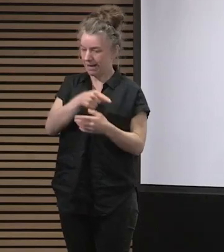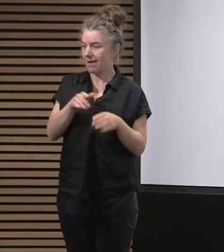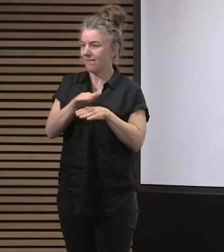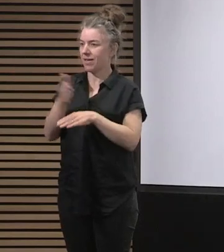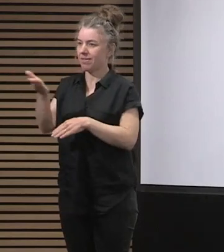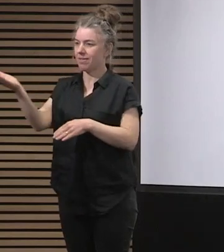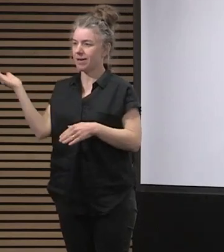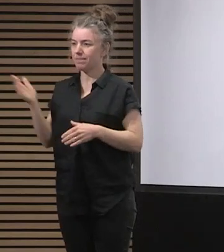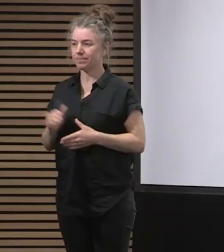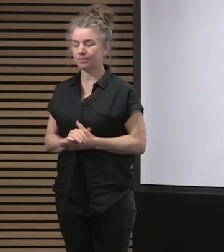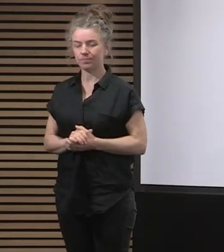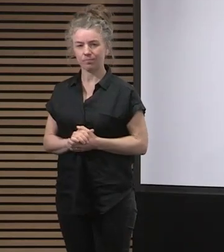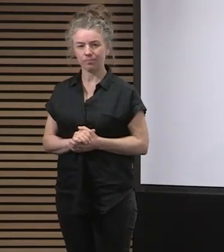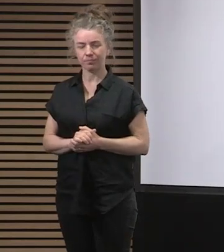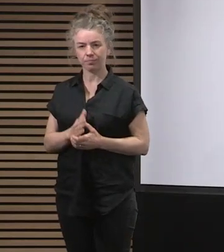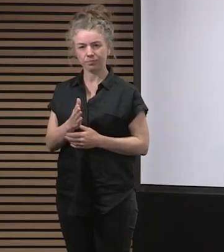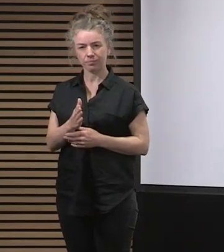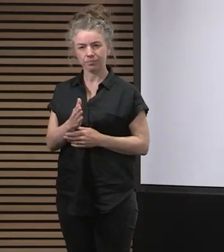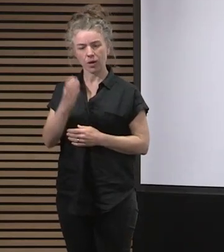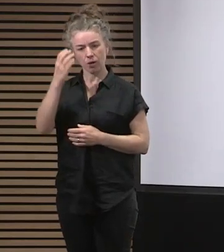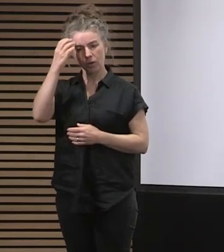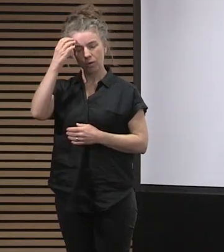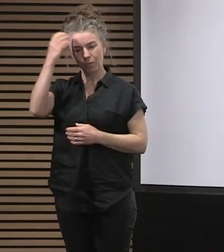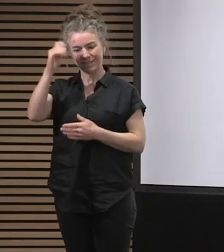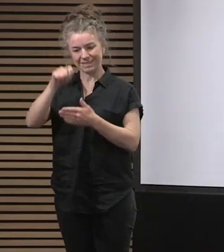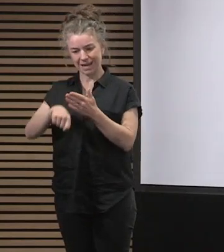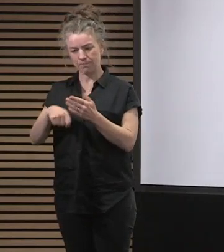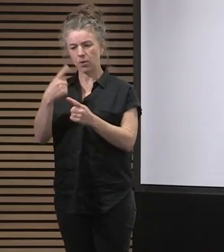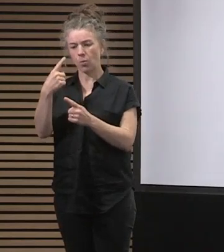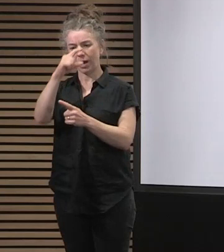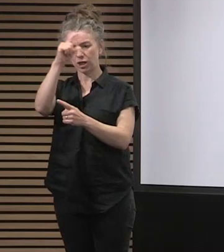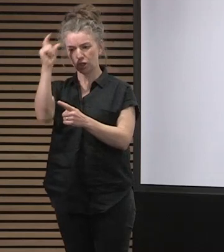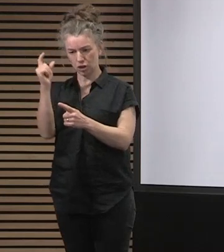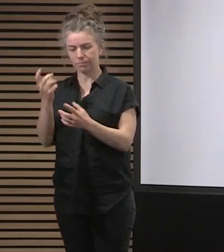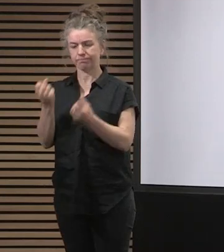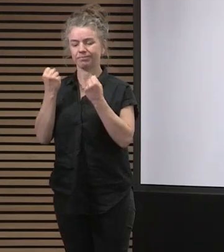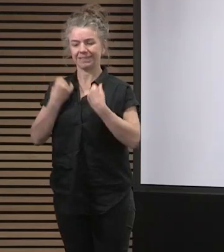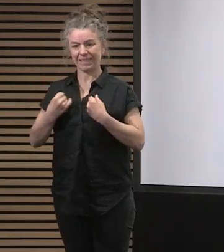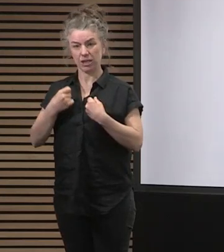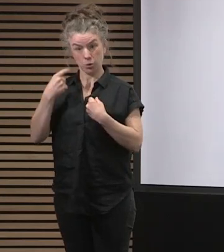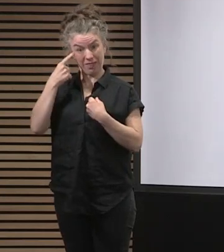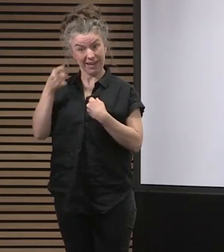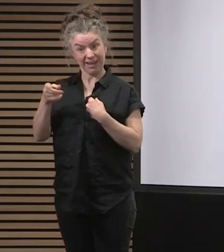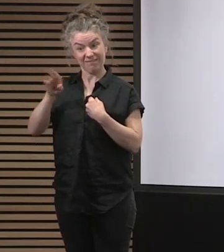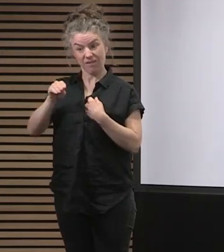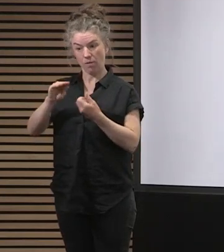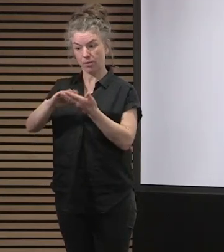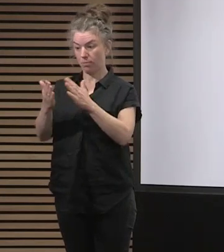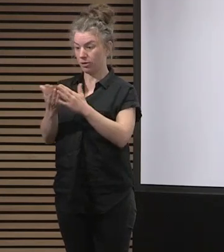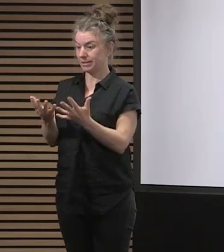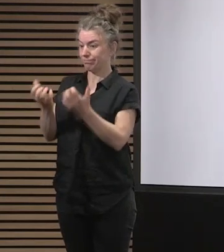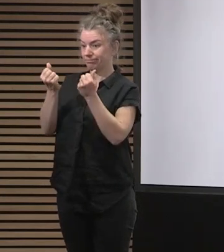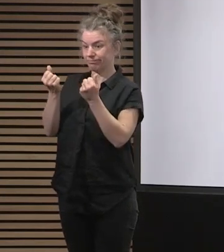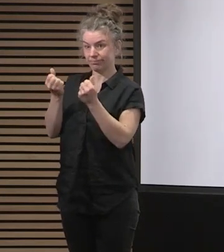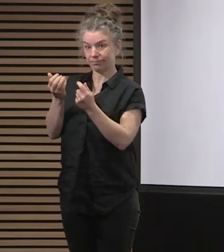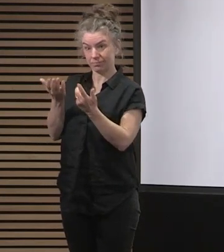Nurse in Queenstown who's tested positive, how concerned are you that this is a likely case of community transmission? Well, I think that's always a concern. In any